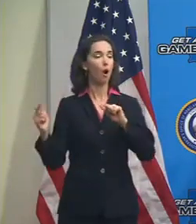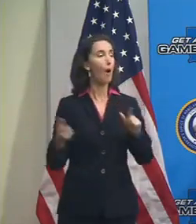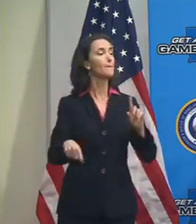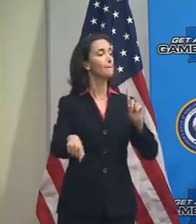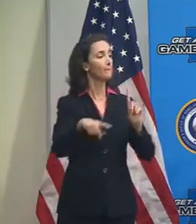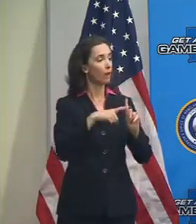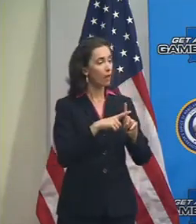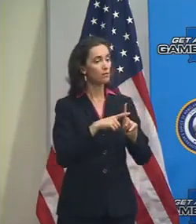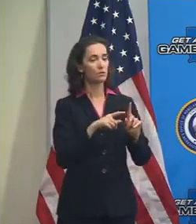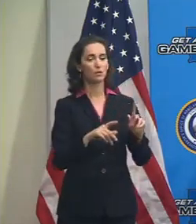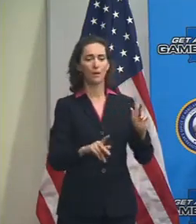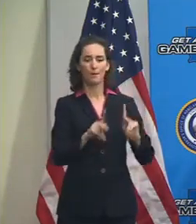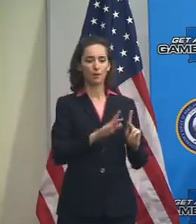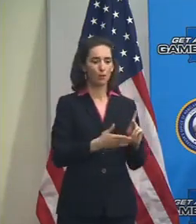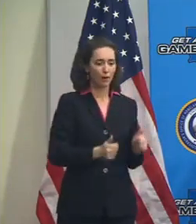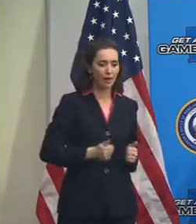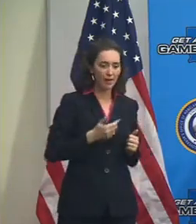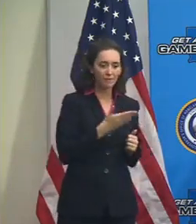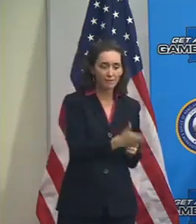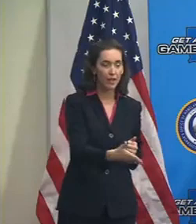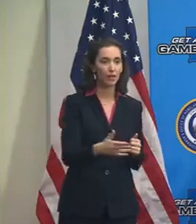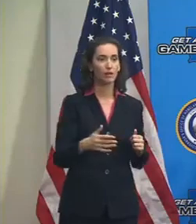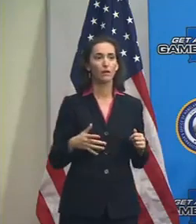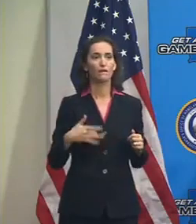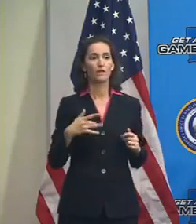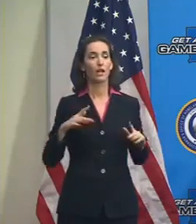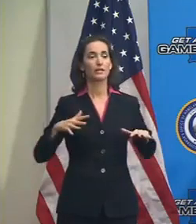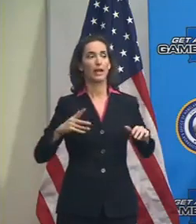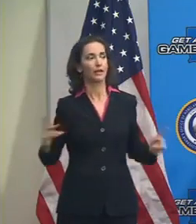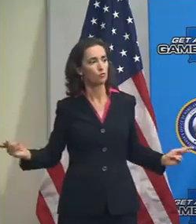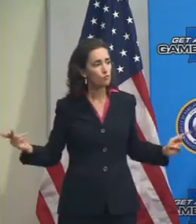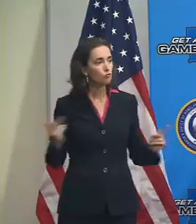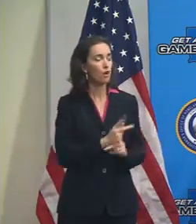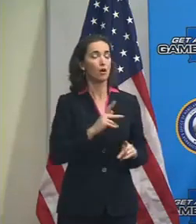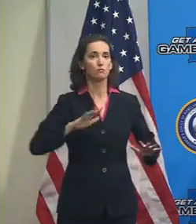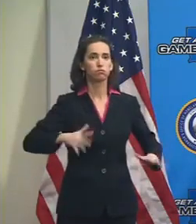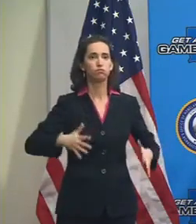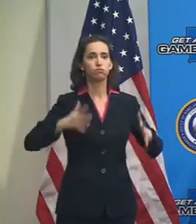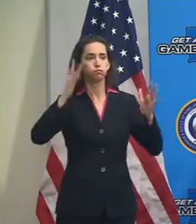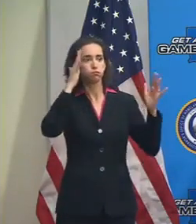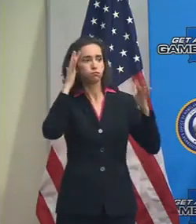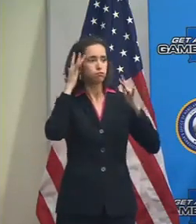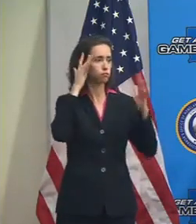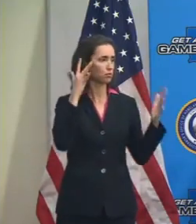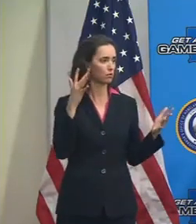that it would cause people in advance of the storm and the impact on people's